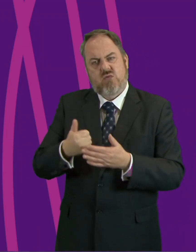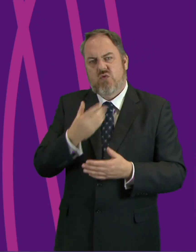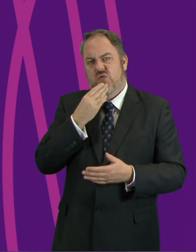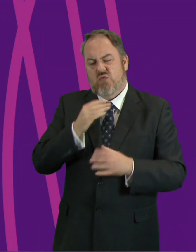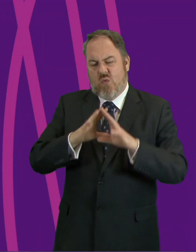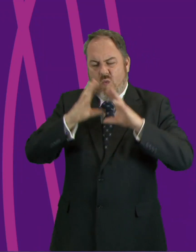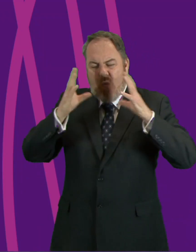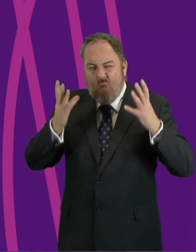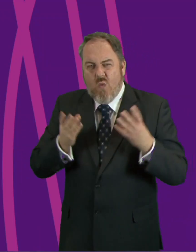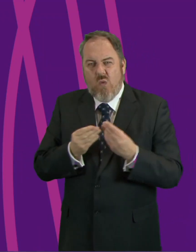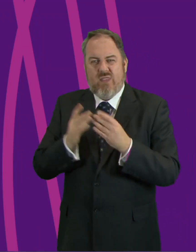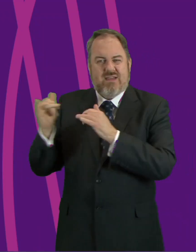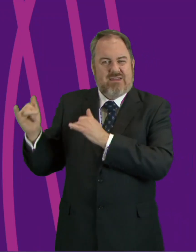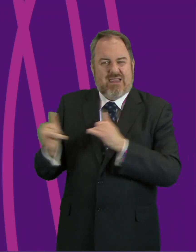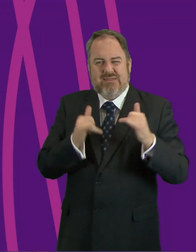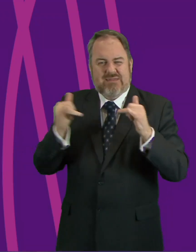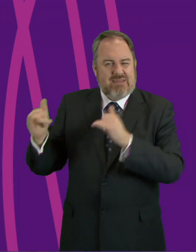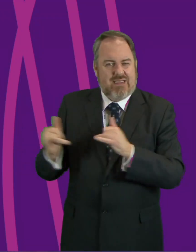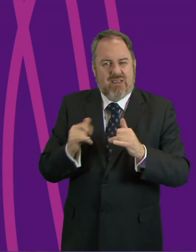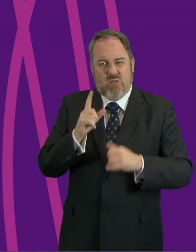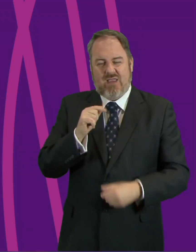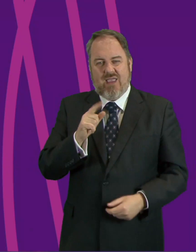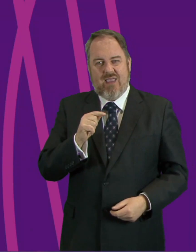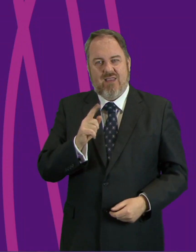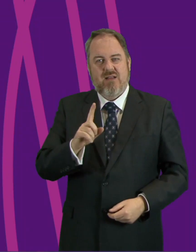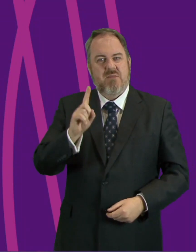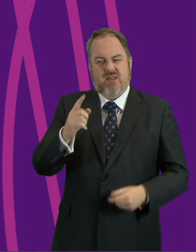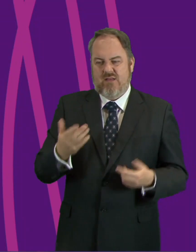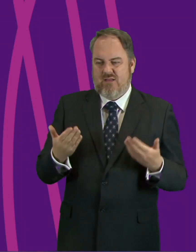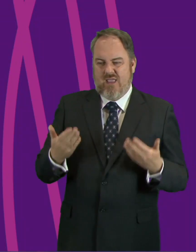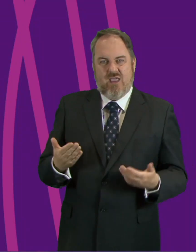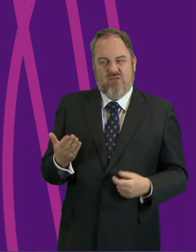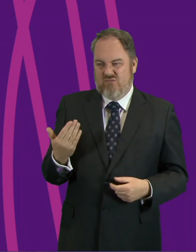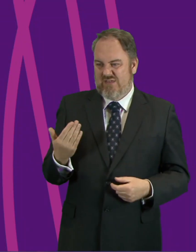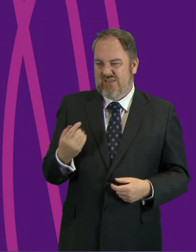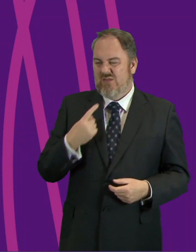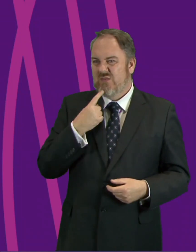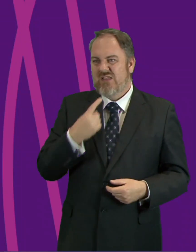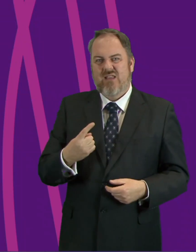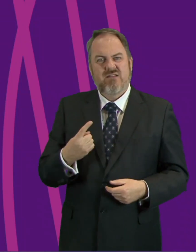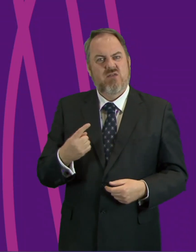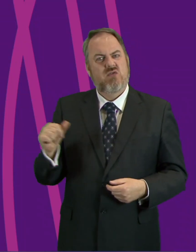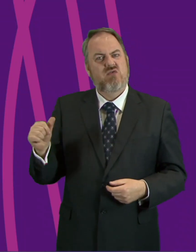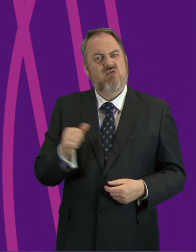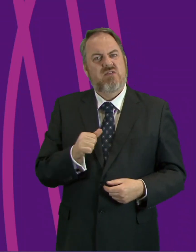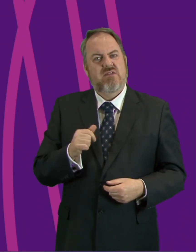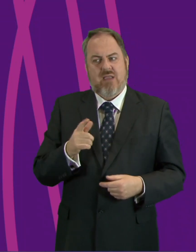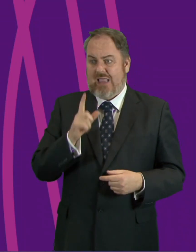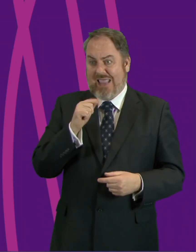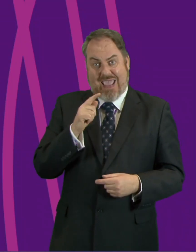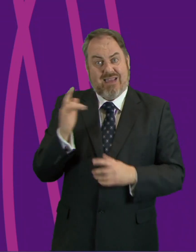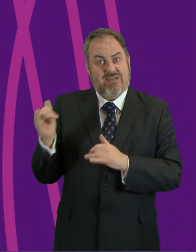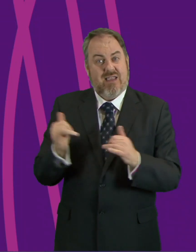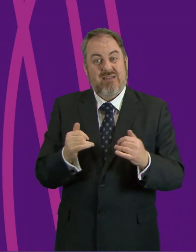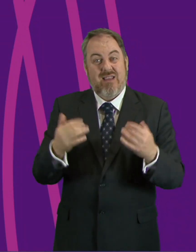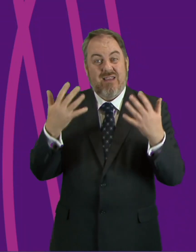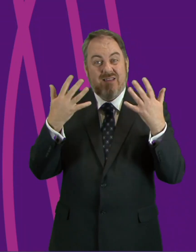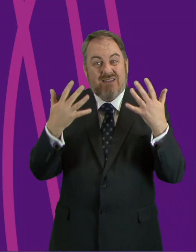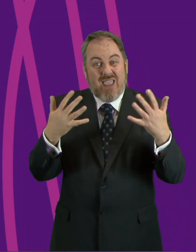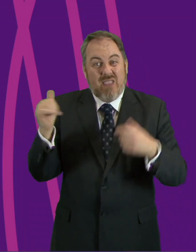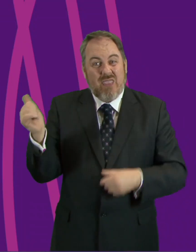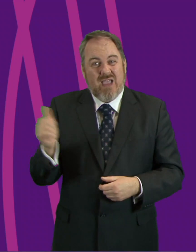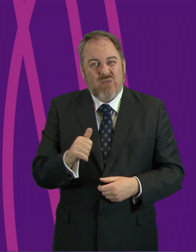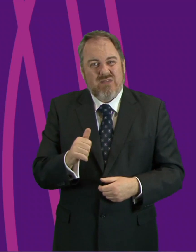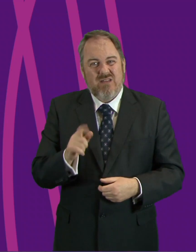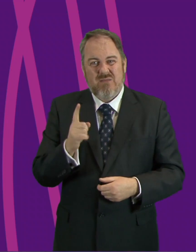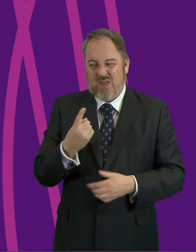we are building. But she's just told us that from a capacity over 10,000, yesterday just